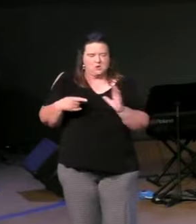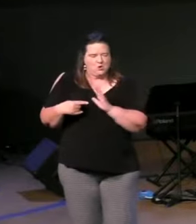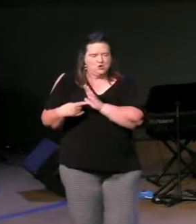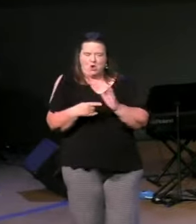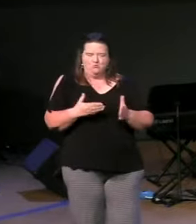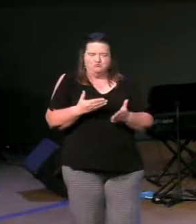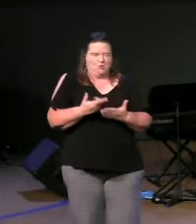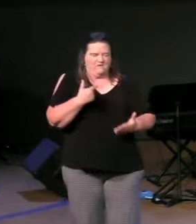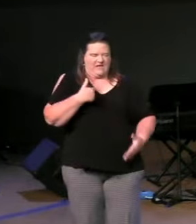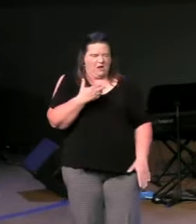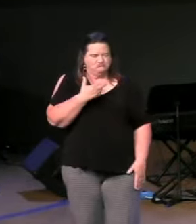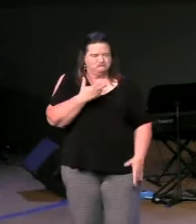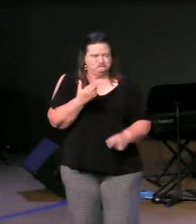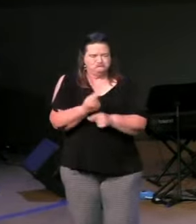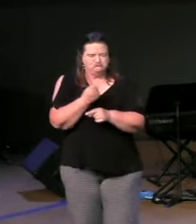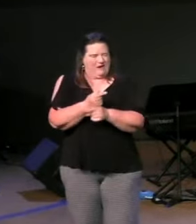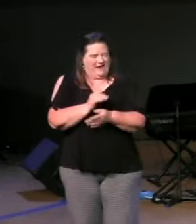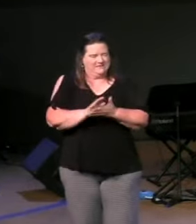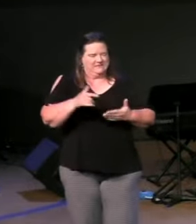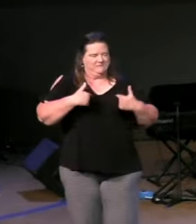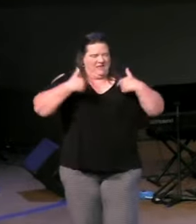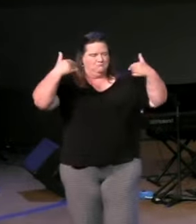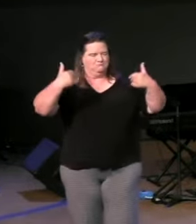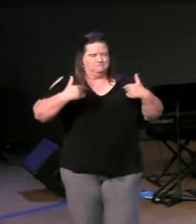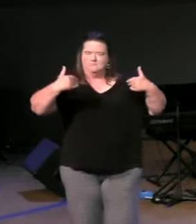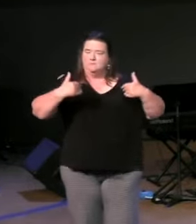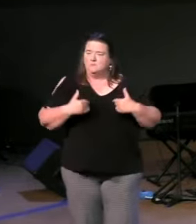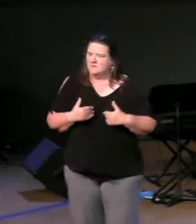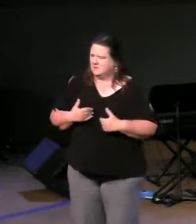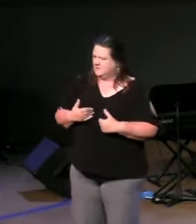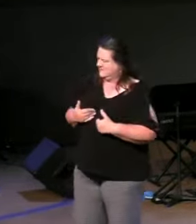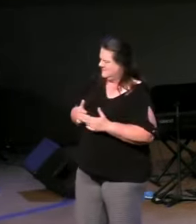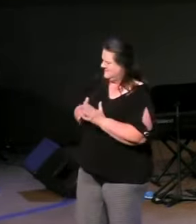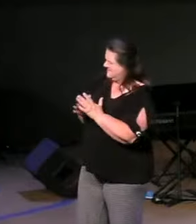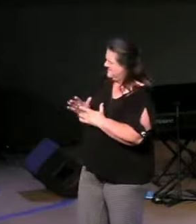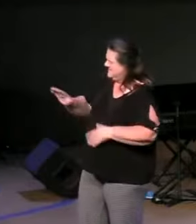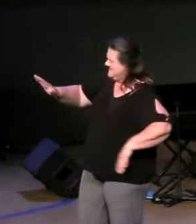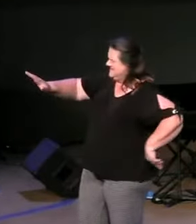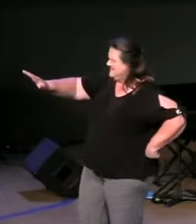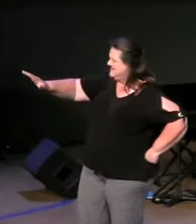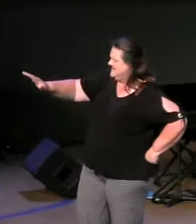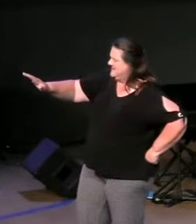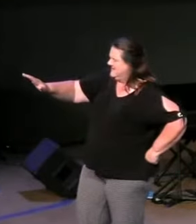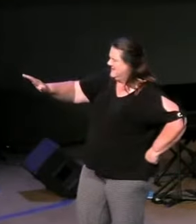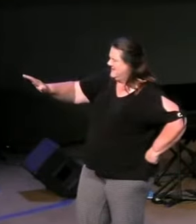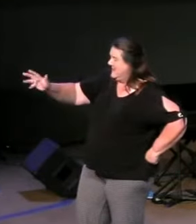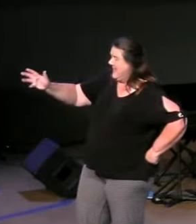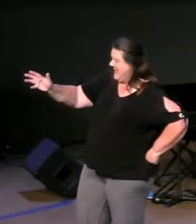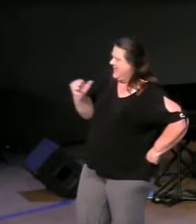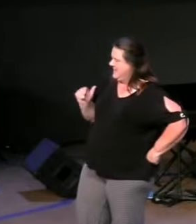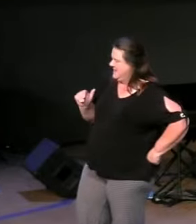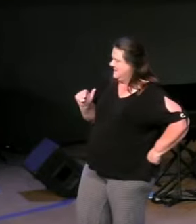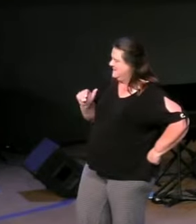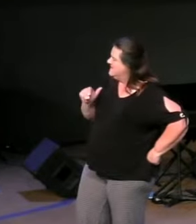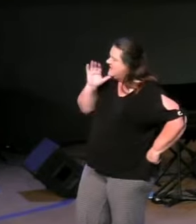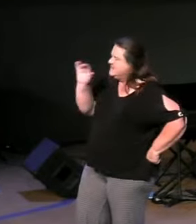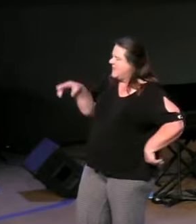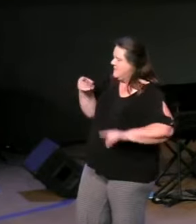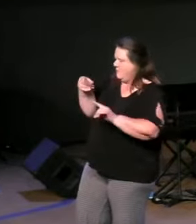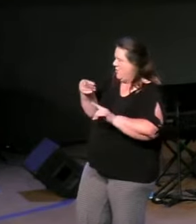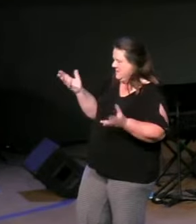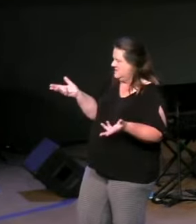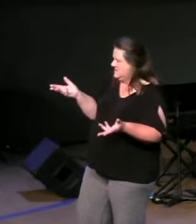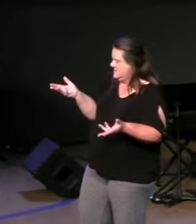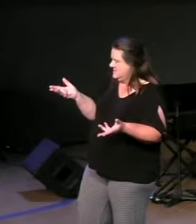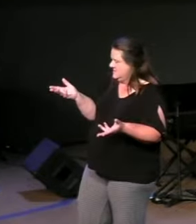over others as well. So Jesus drops this banger and he says, hey, that's not the point.